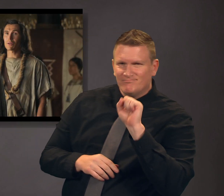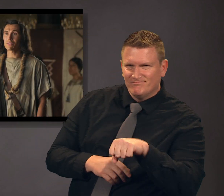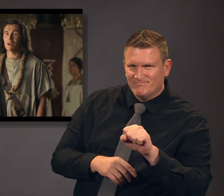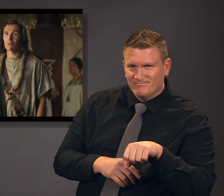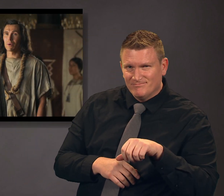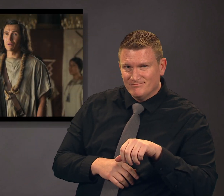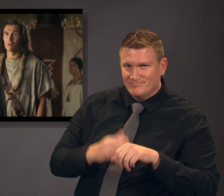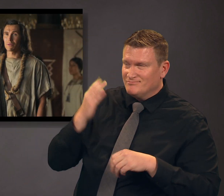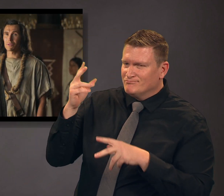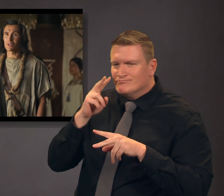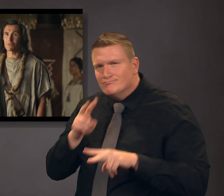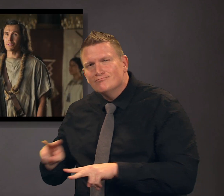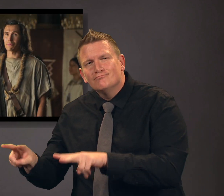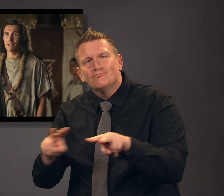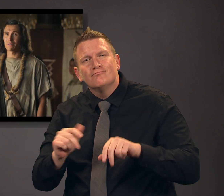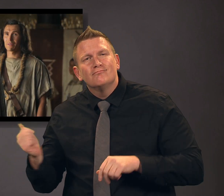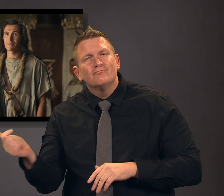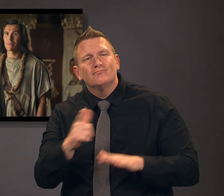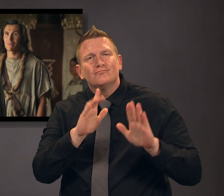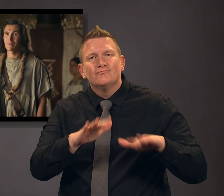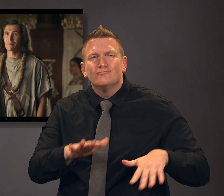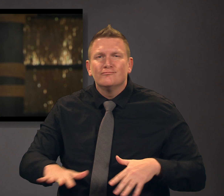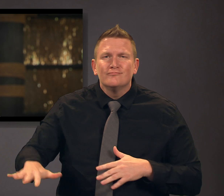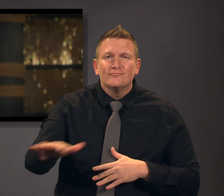And he looketh down upon all the children of men.